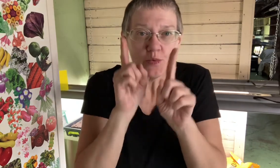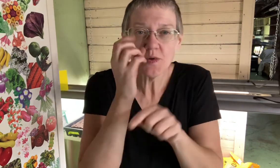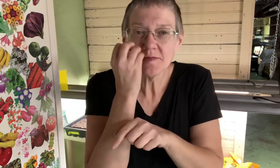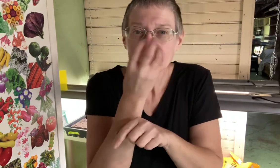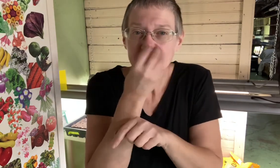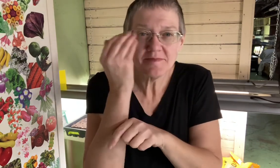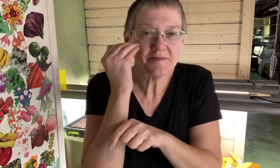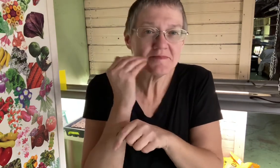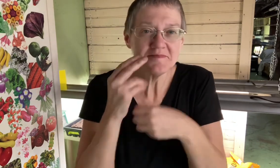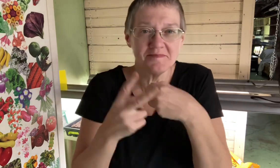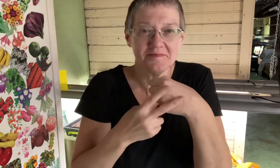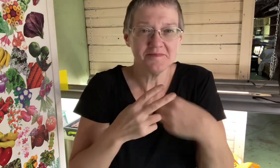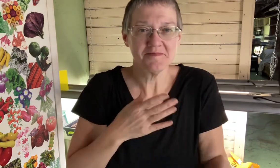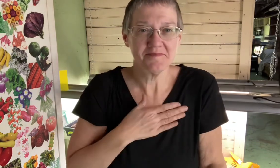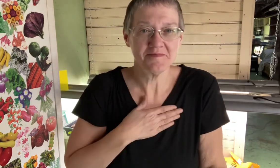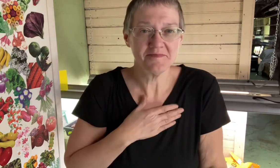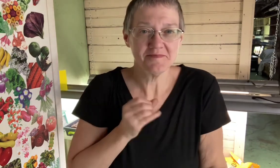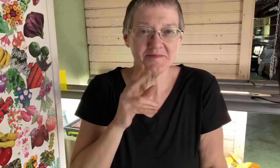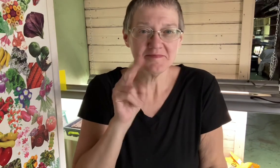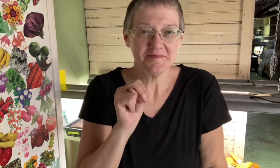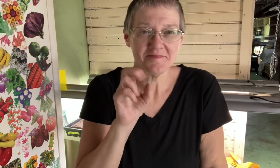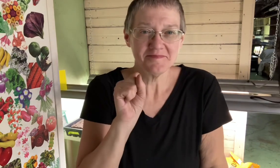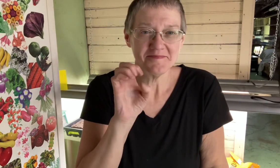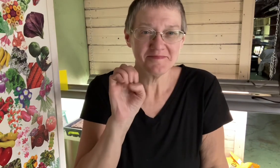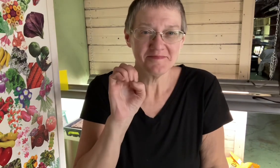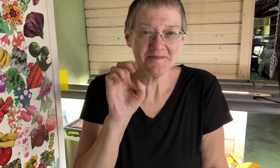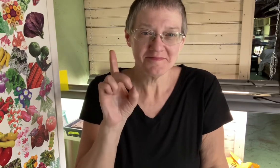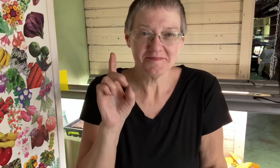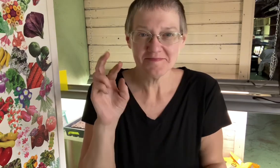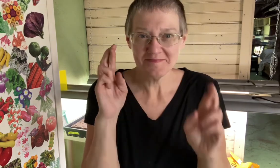they'll send up a flower head and I can save my own seed.